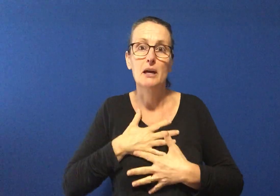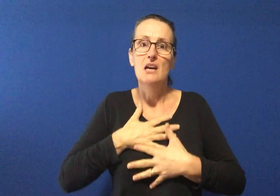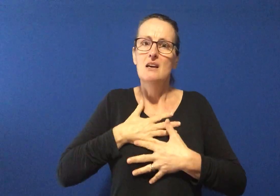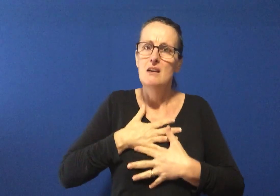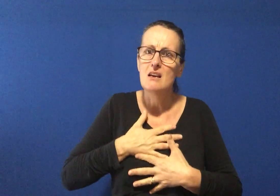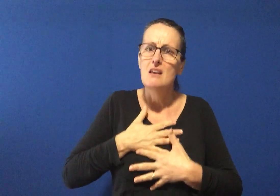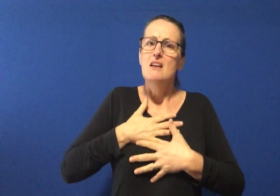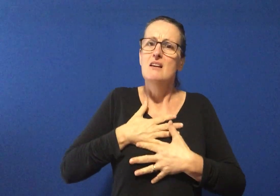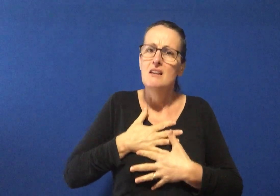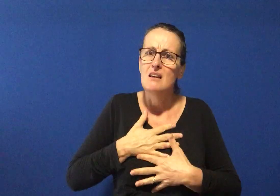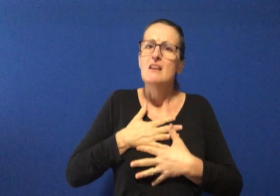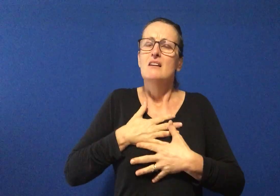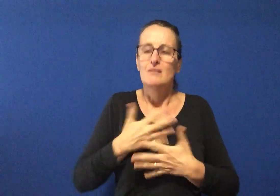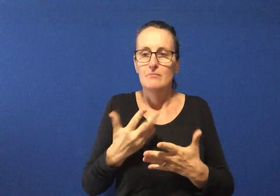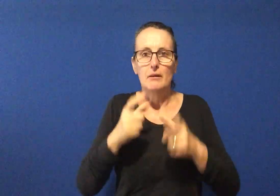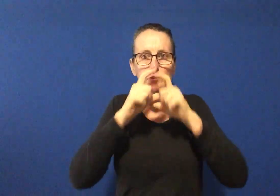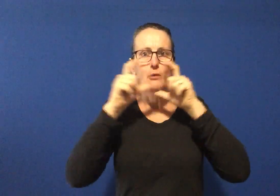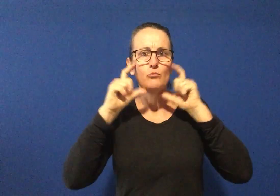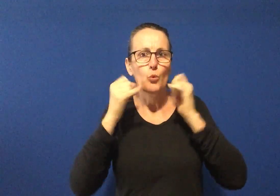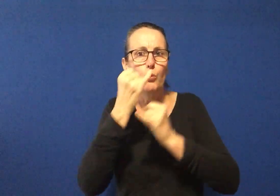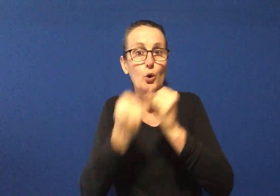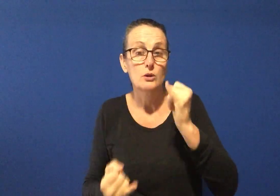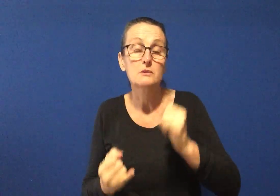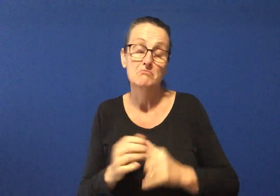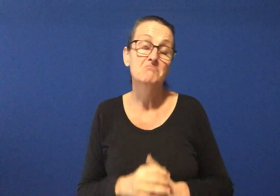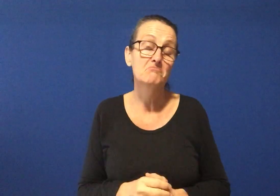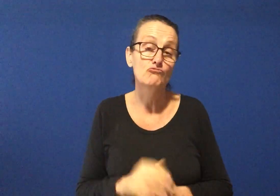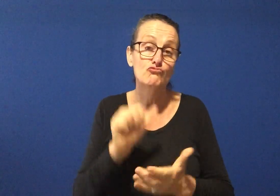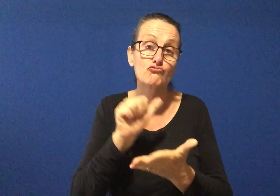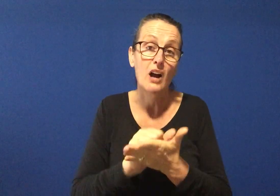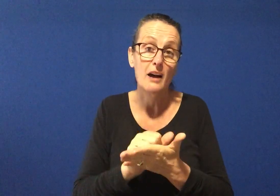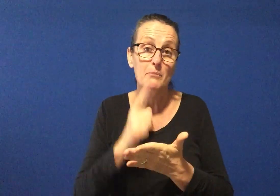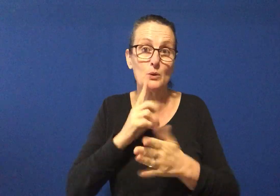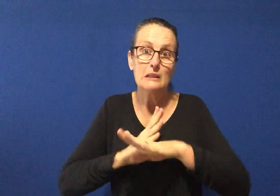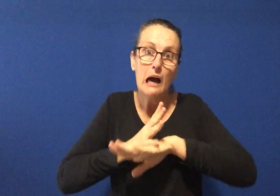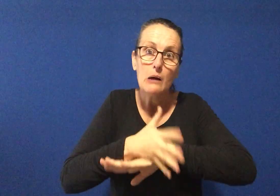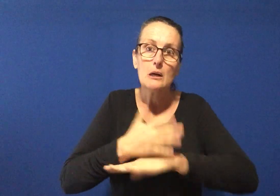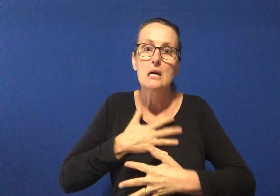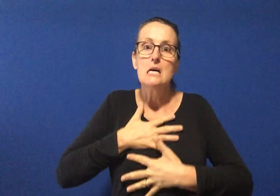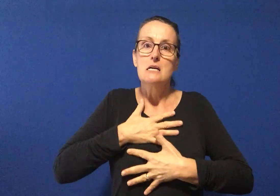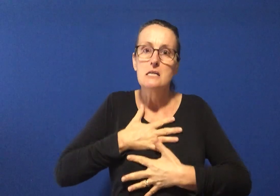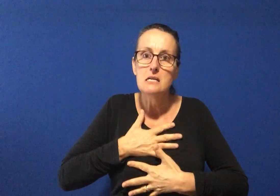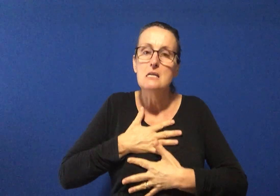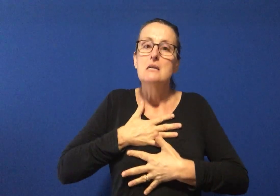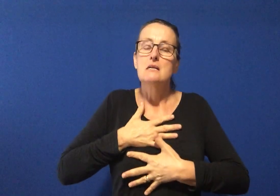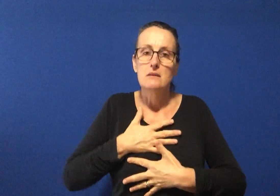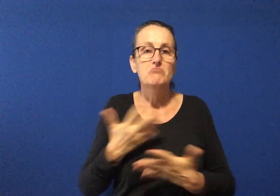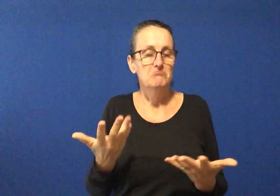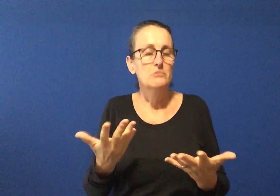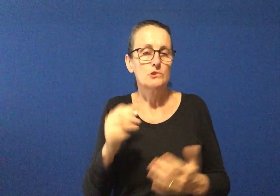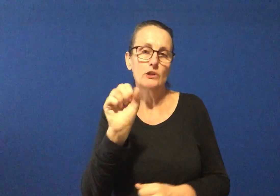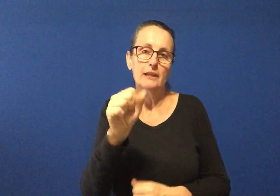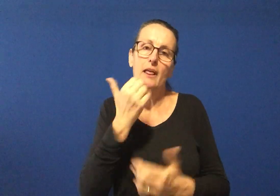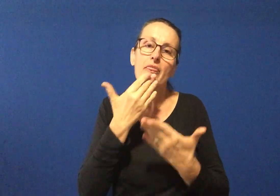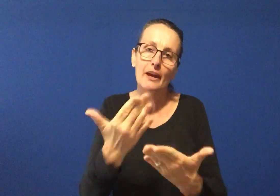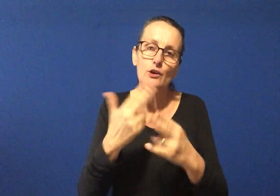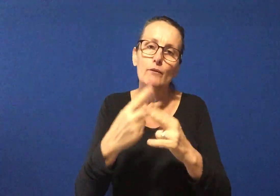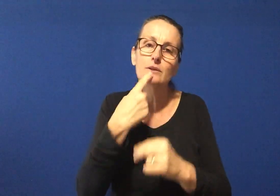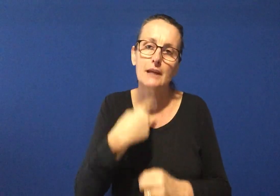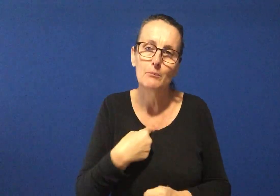breathlessness is likely an indicator of increased work of breathing, which is definitely increased when wearing a mask. So thanks for letting us know about that,